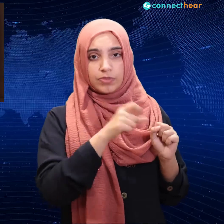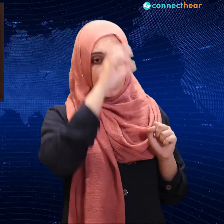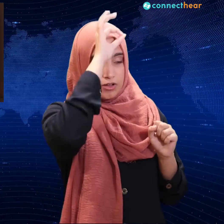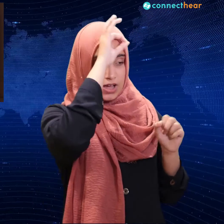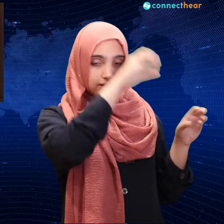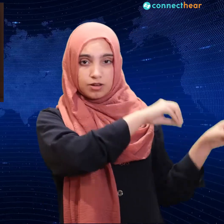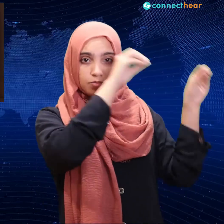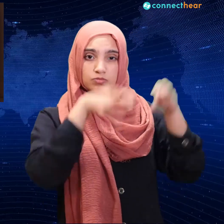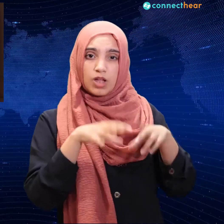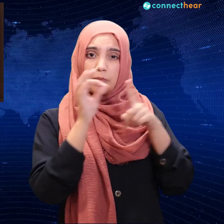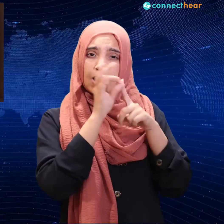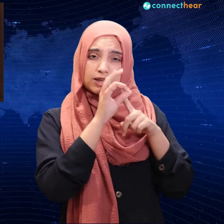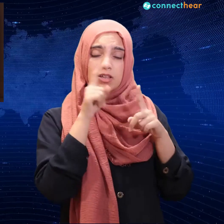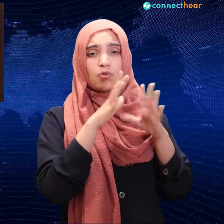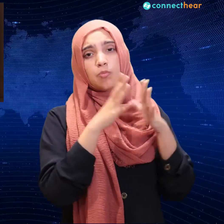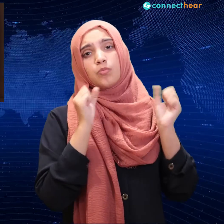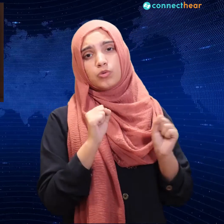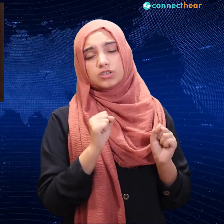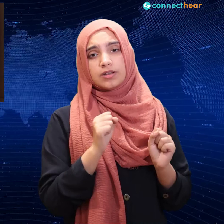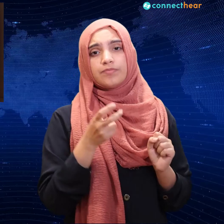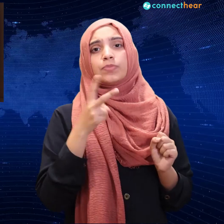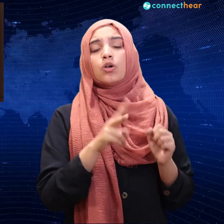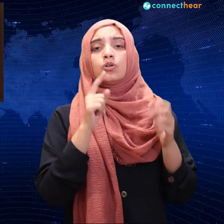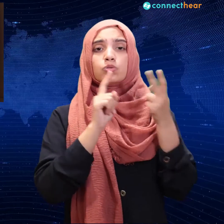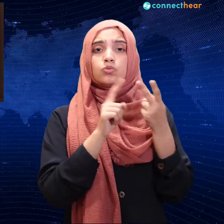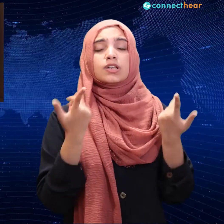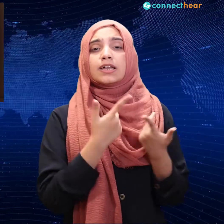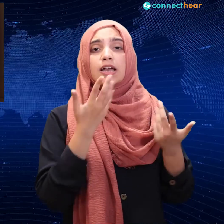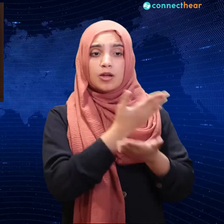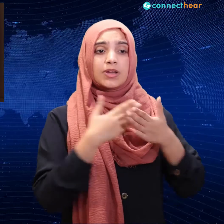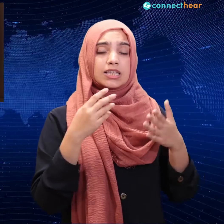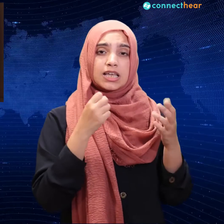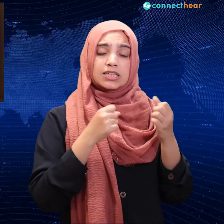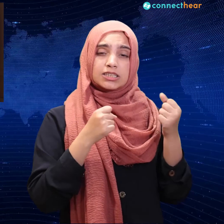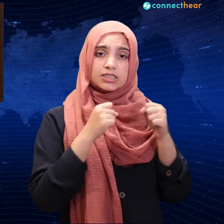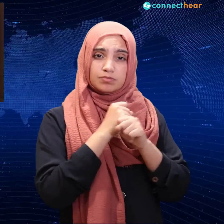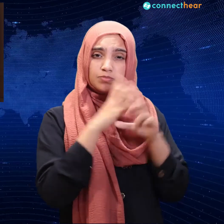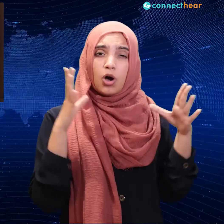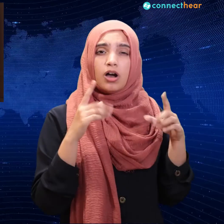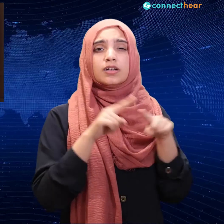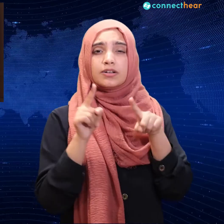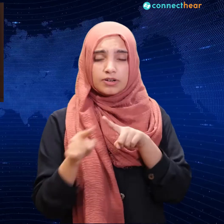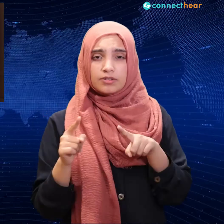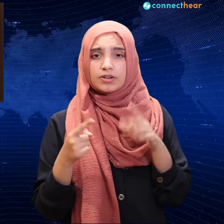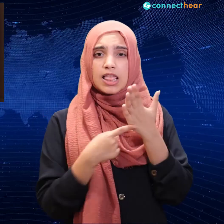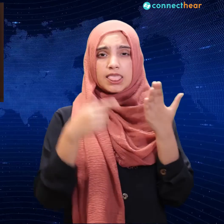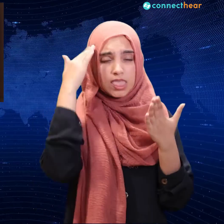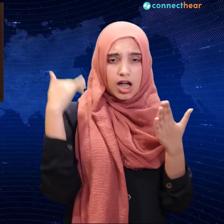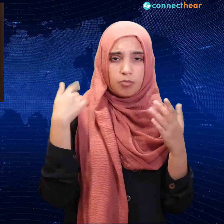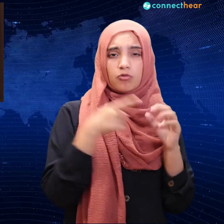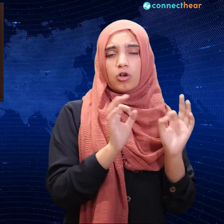refugees. The second worry is terrorism. We had 3 sets of terrorism, terrorists in